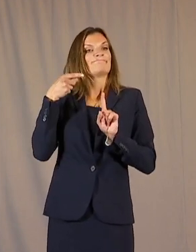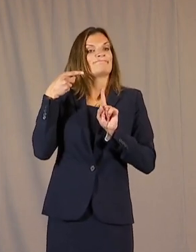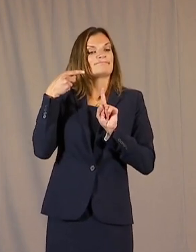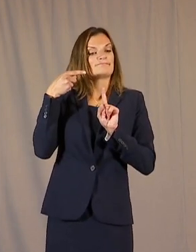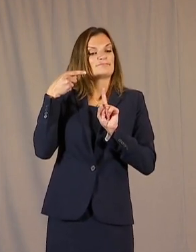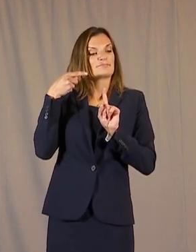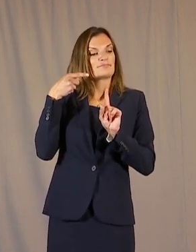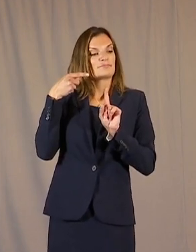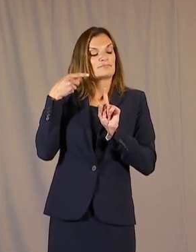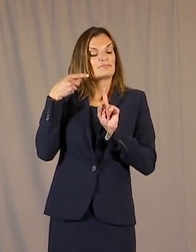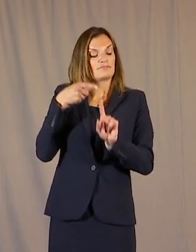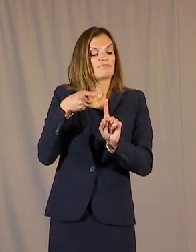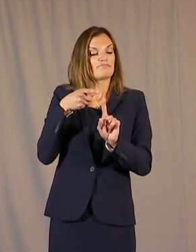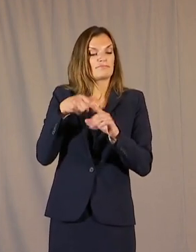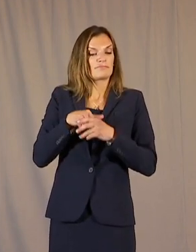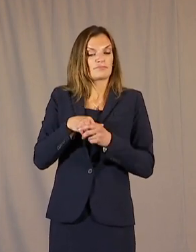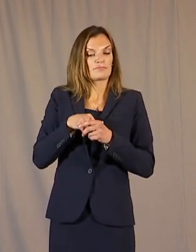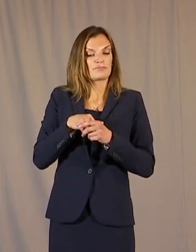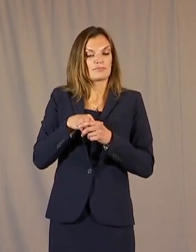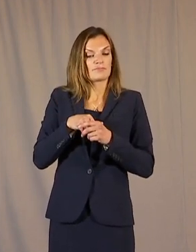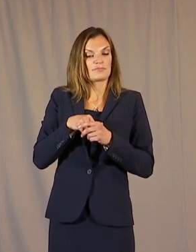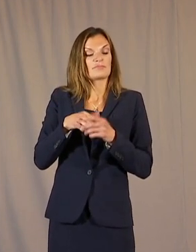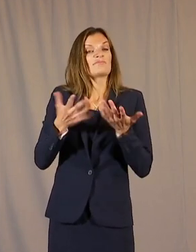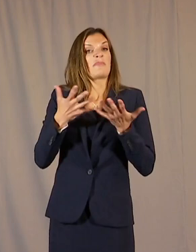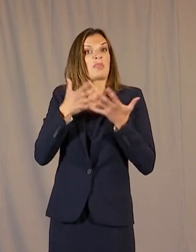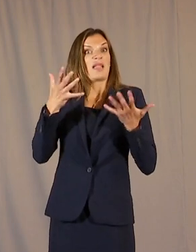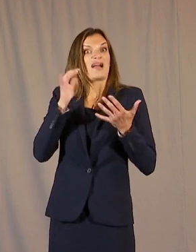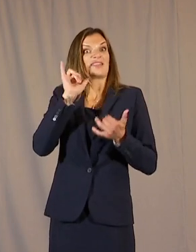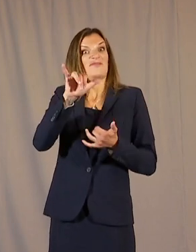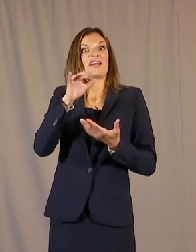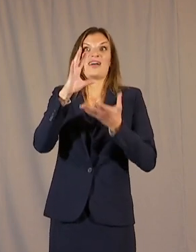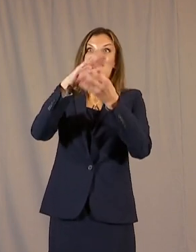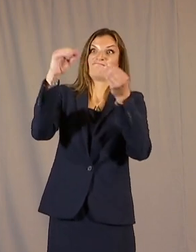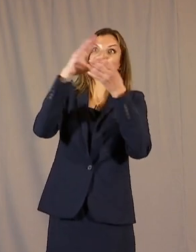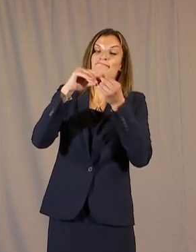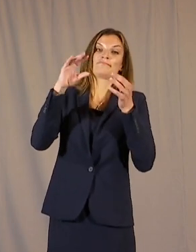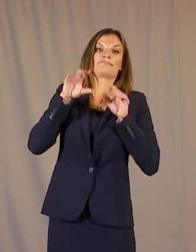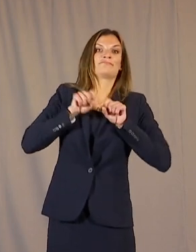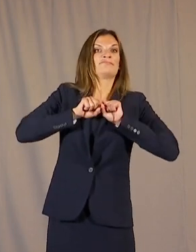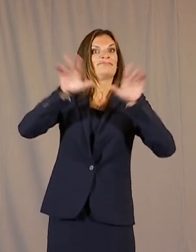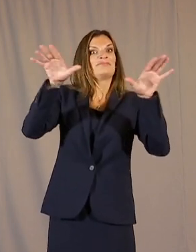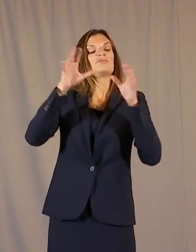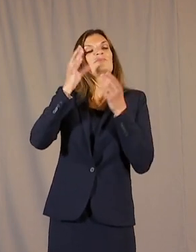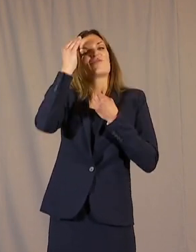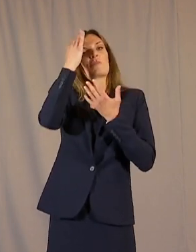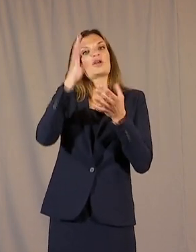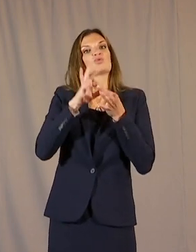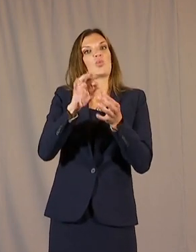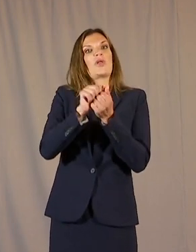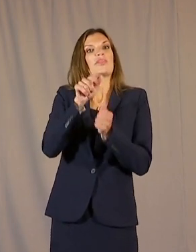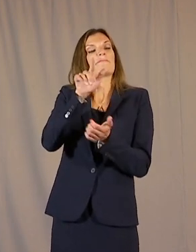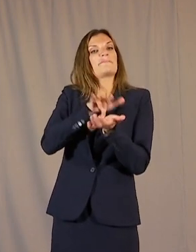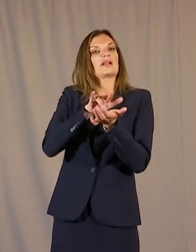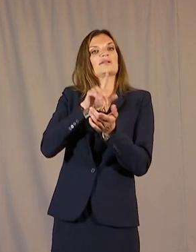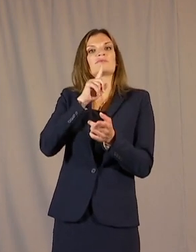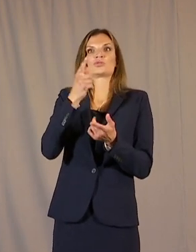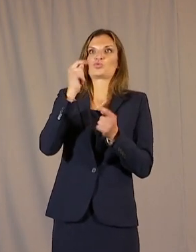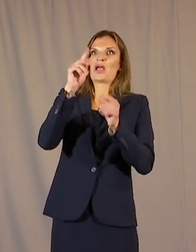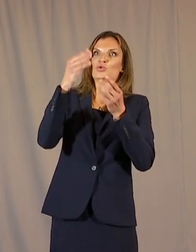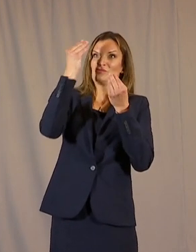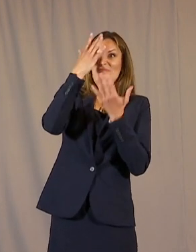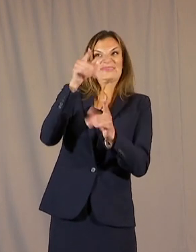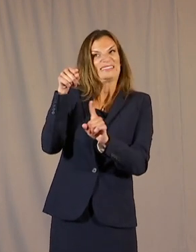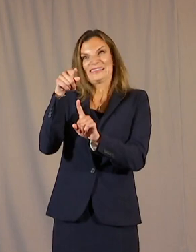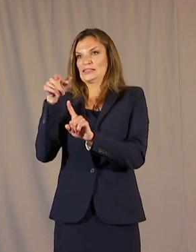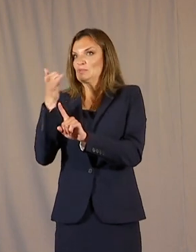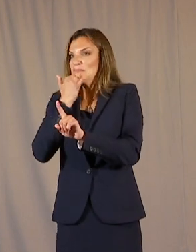fact. Much of it was about myths, busting those myths, and that's something that I think all of us who are concerned about